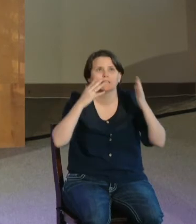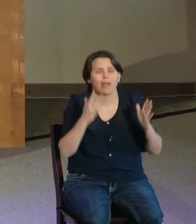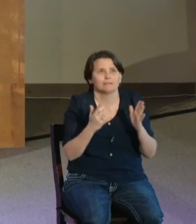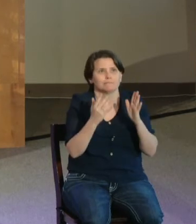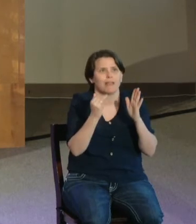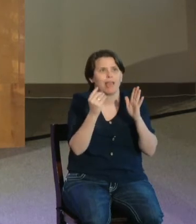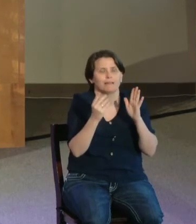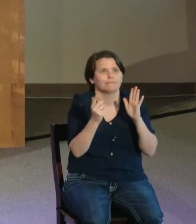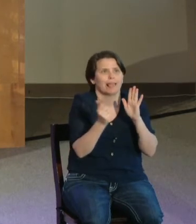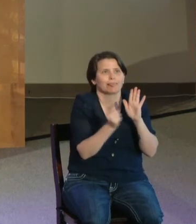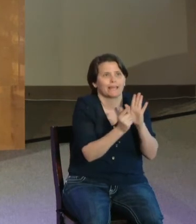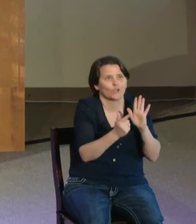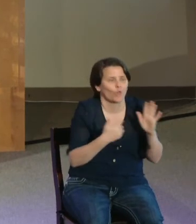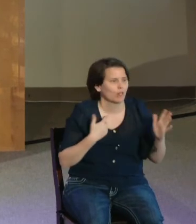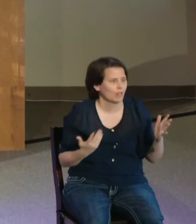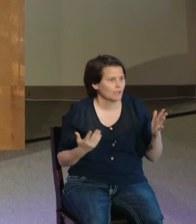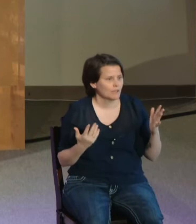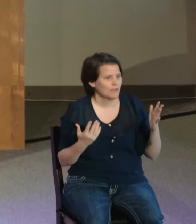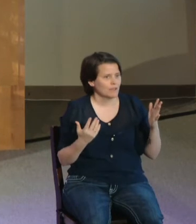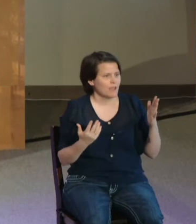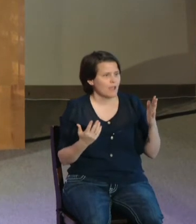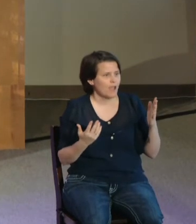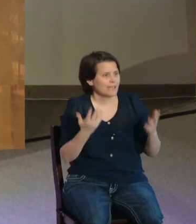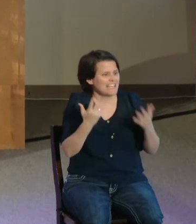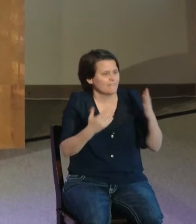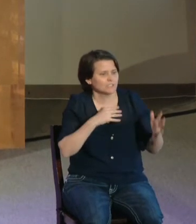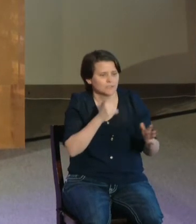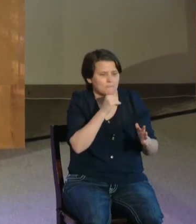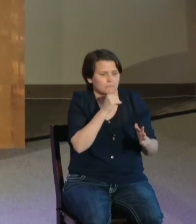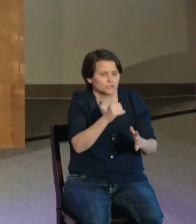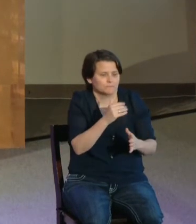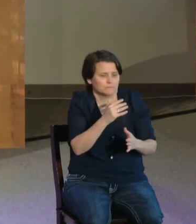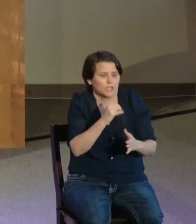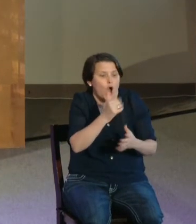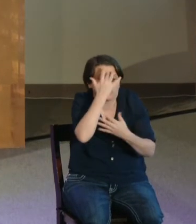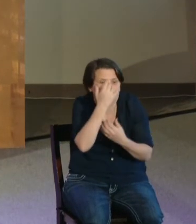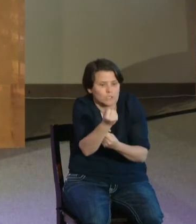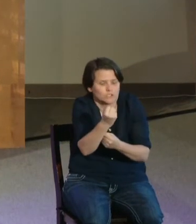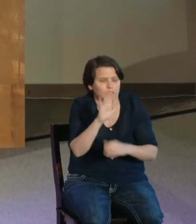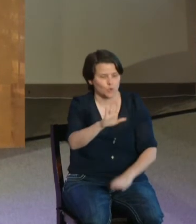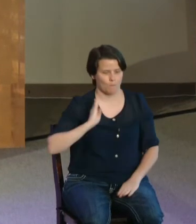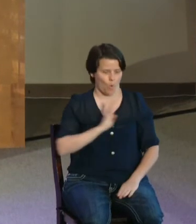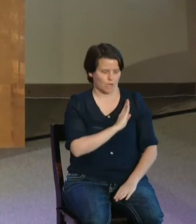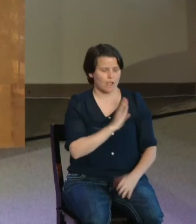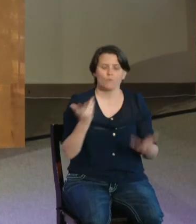some distrust of your board. And we may have spoken about our fears, our angers, our resentment, displeasure,